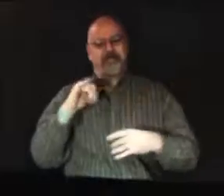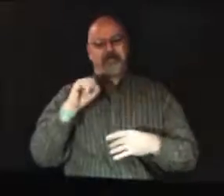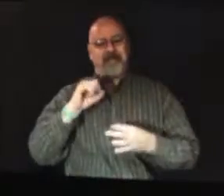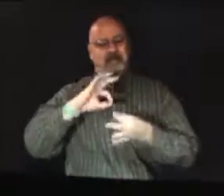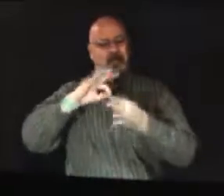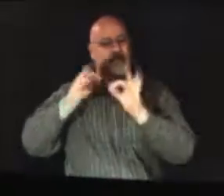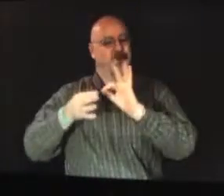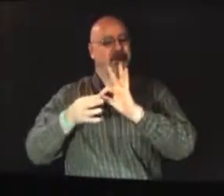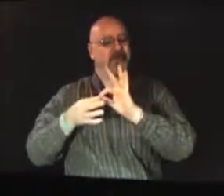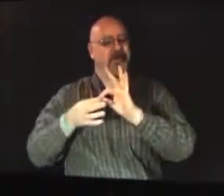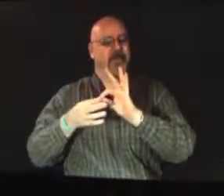by this.